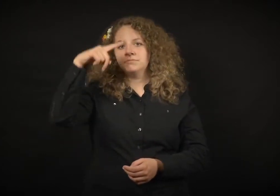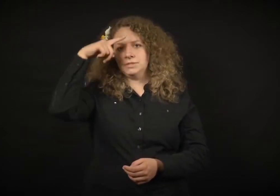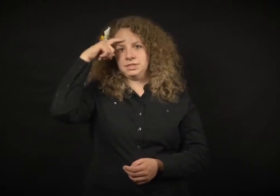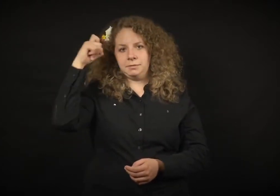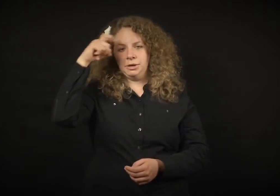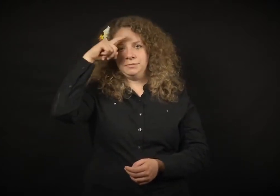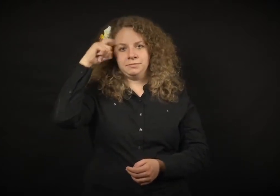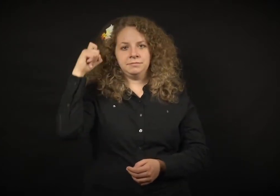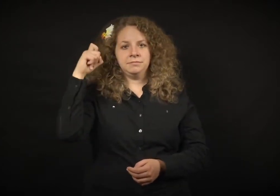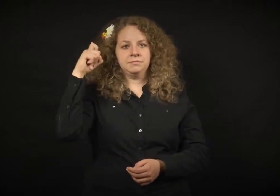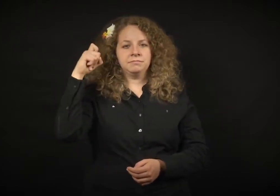summer.